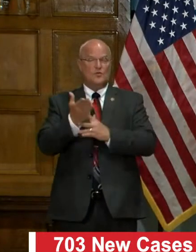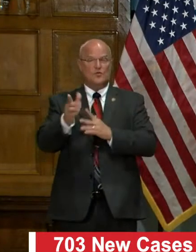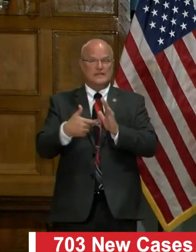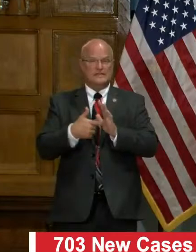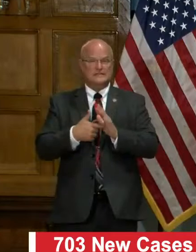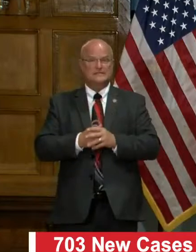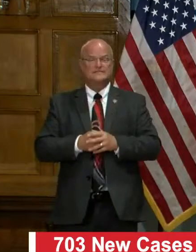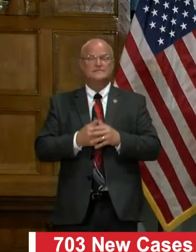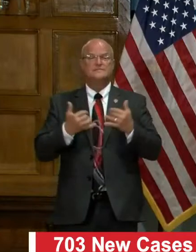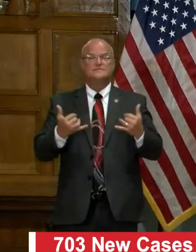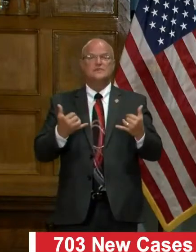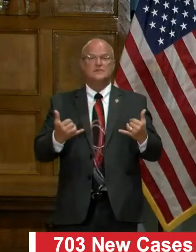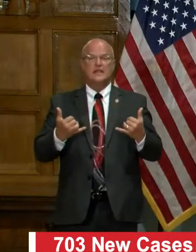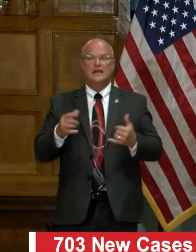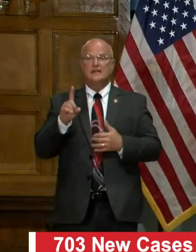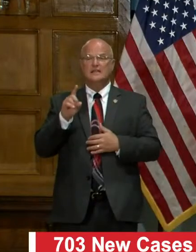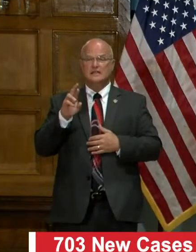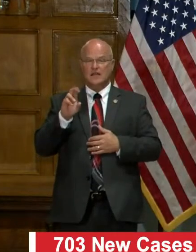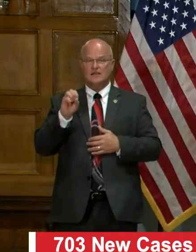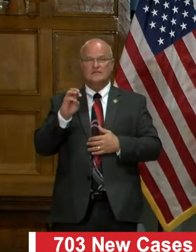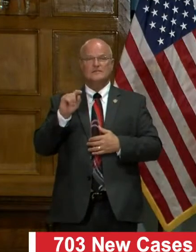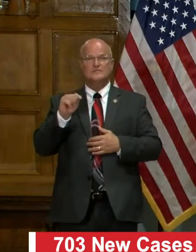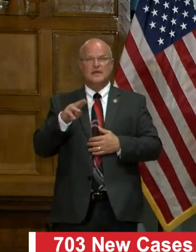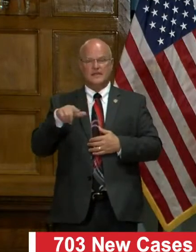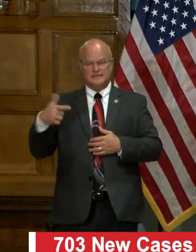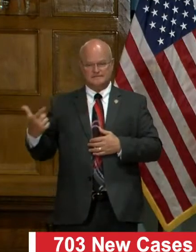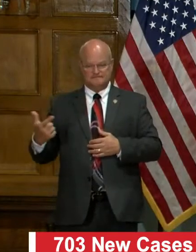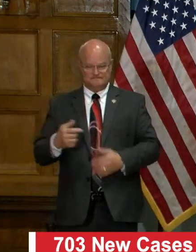this. With this, Dr. Smith.